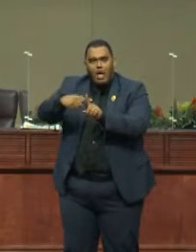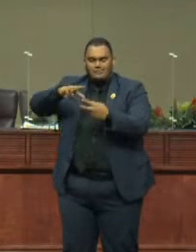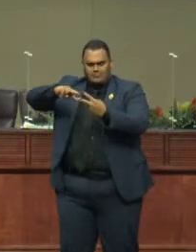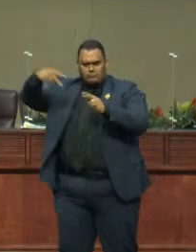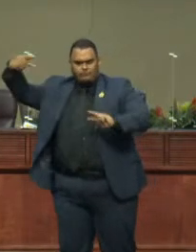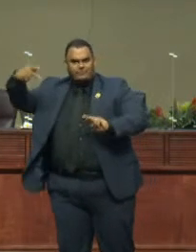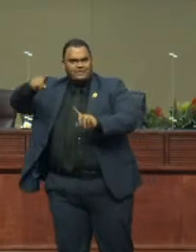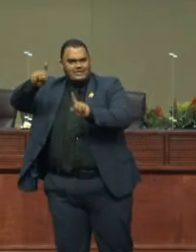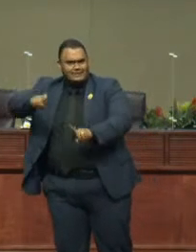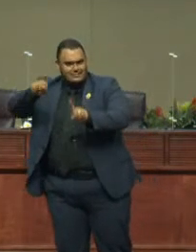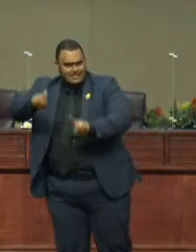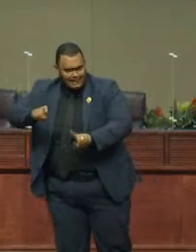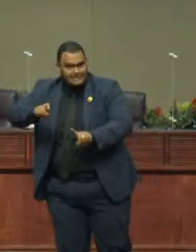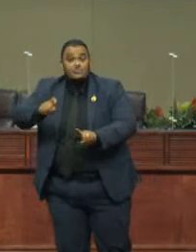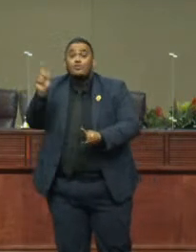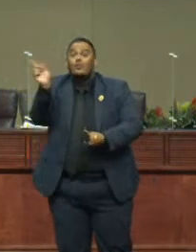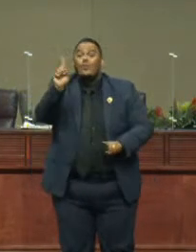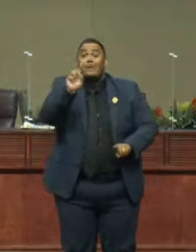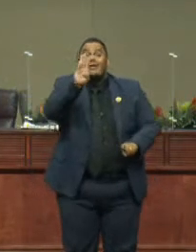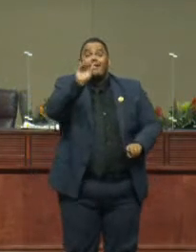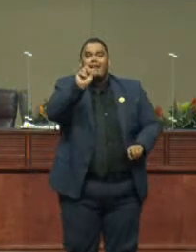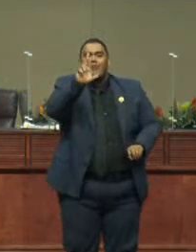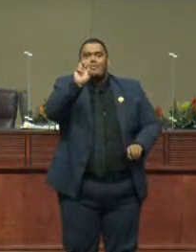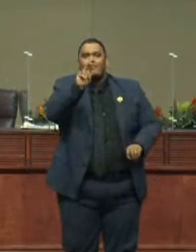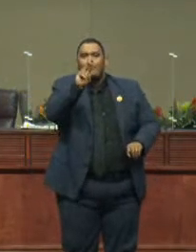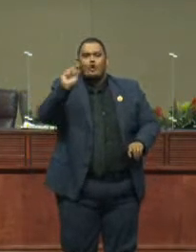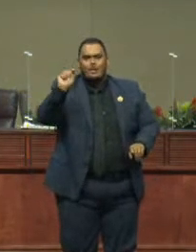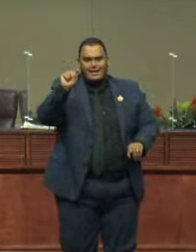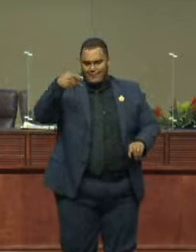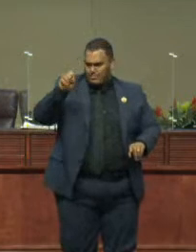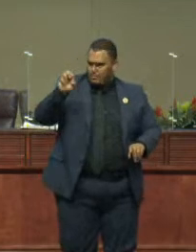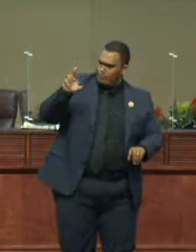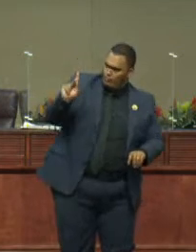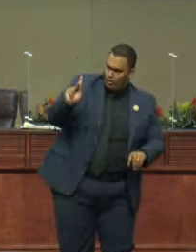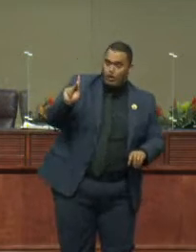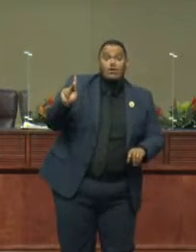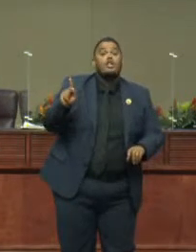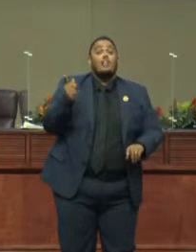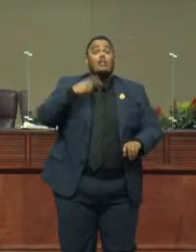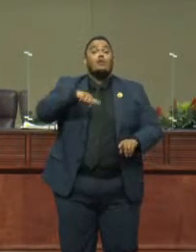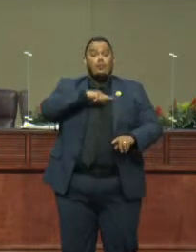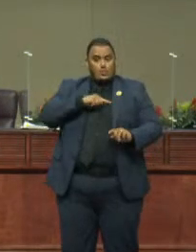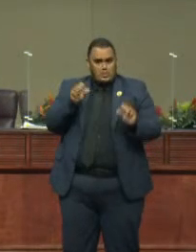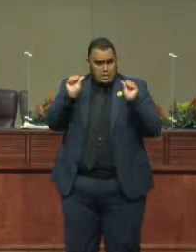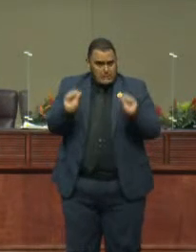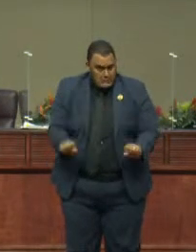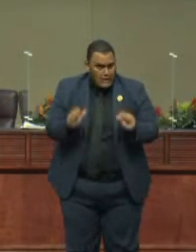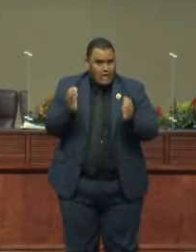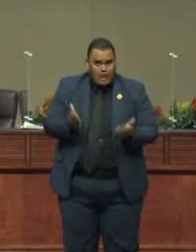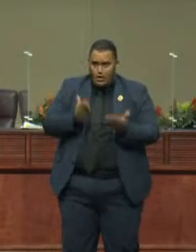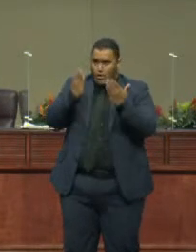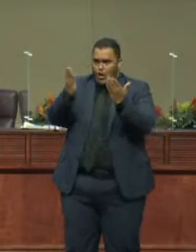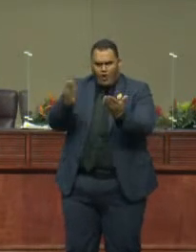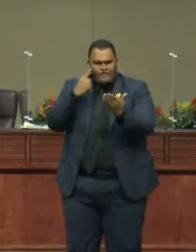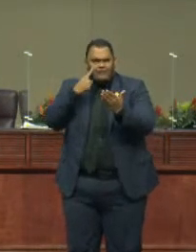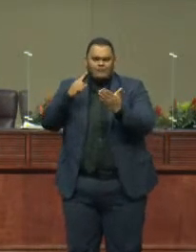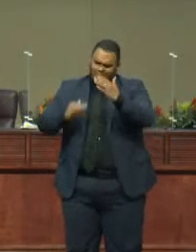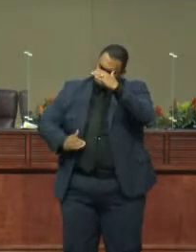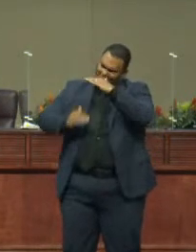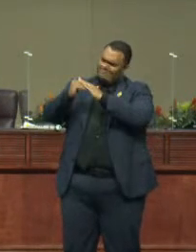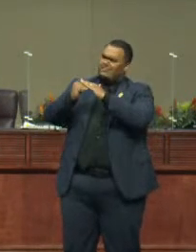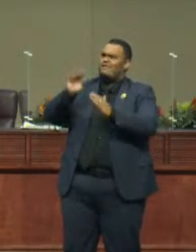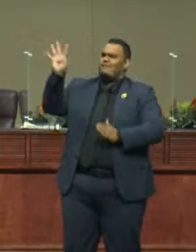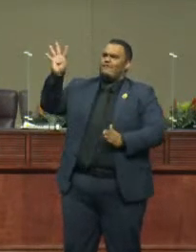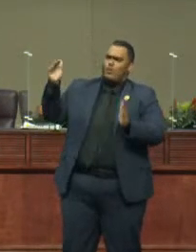1,268 different tests, and we have the capability to offer as many as 4,000 tests to Orange